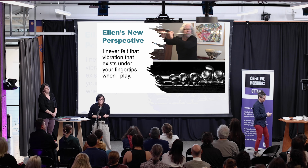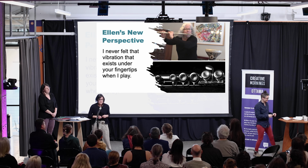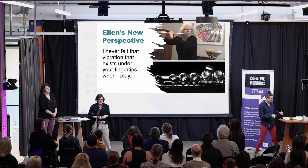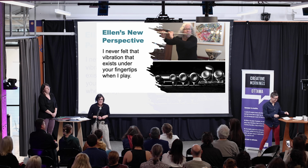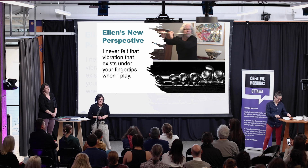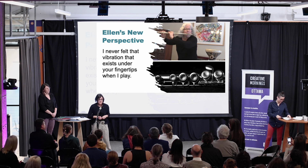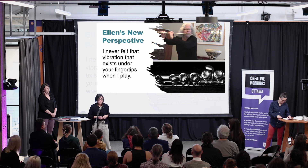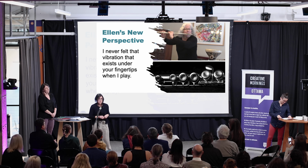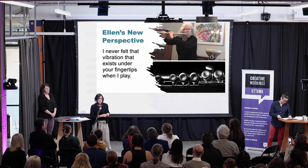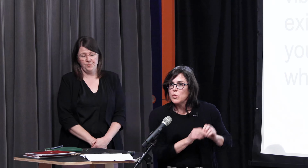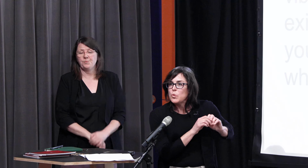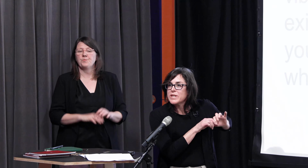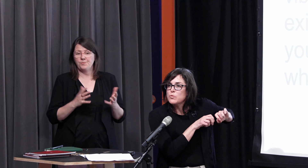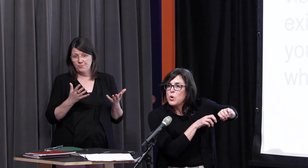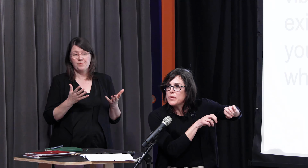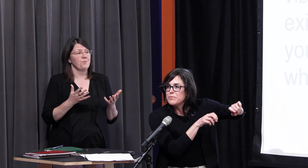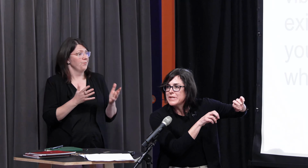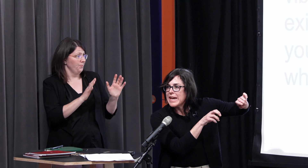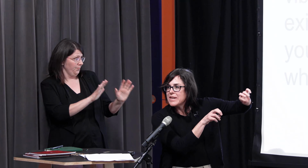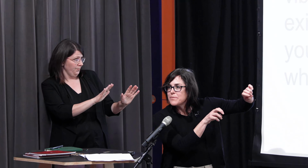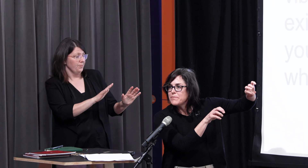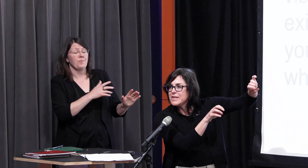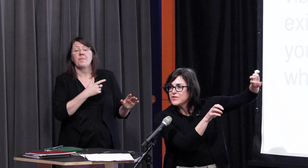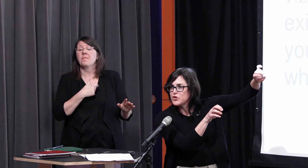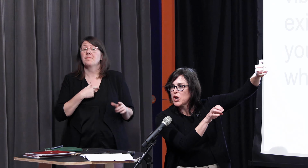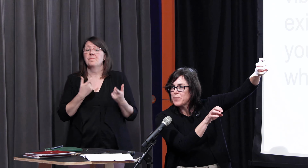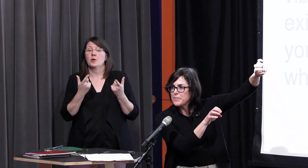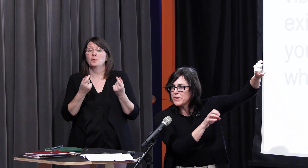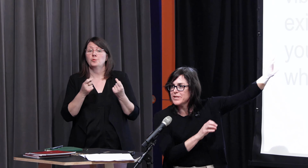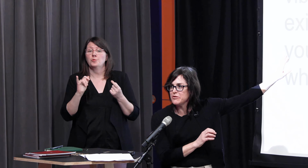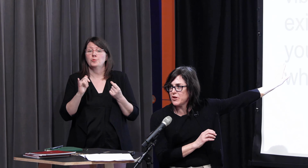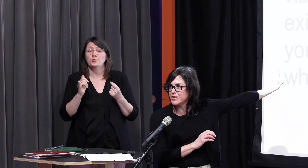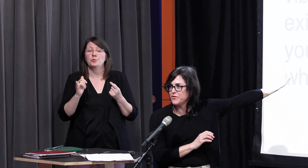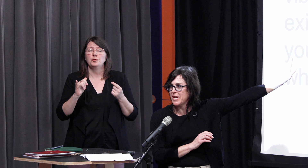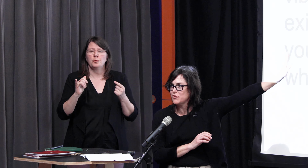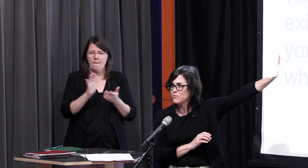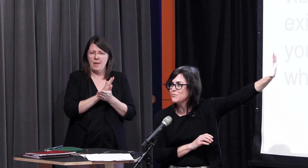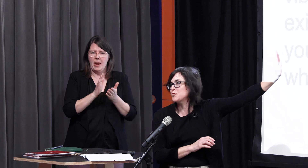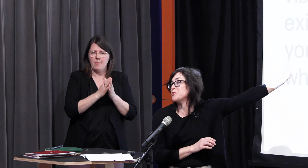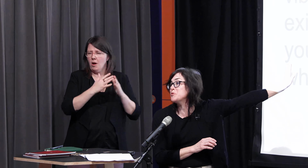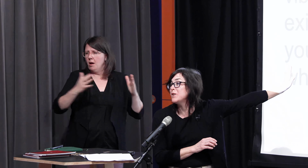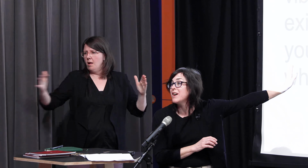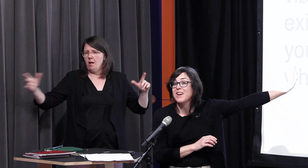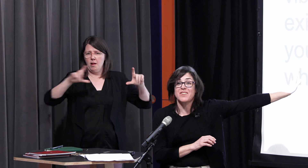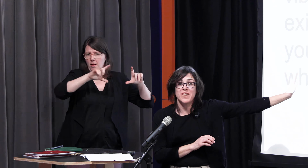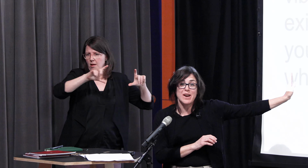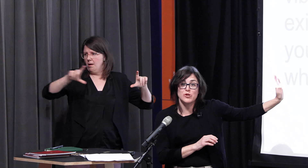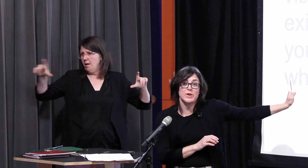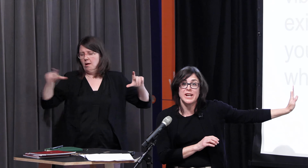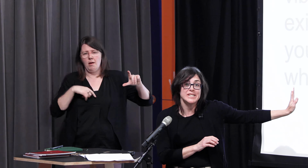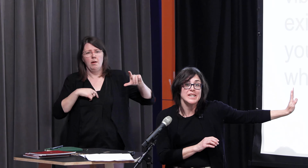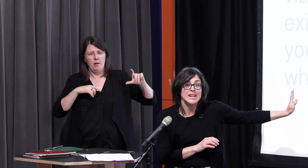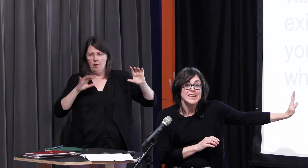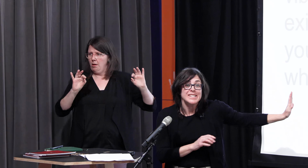What I also did was I rolled up a blank piece of chart paper, like you saw Tiphaine drew, and I thought that